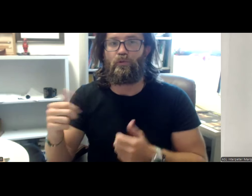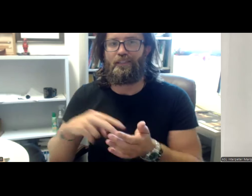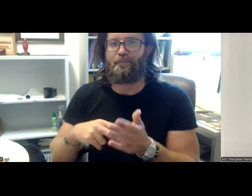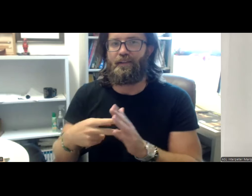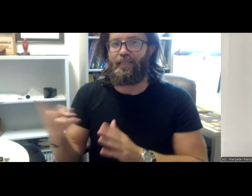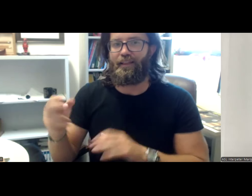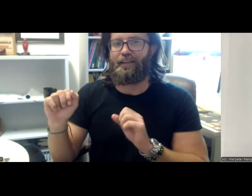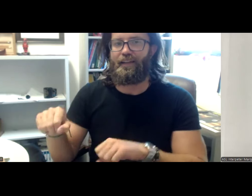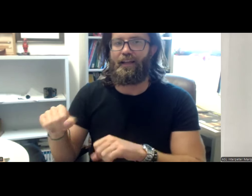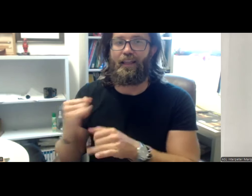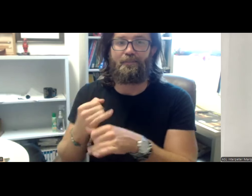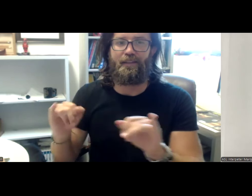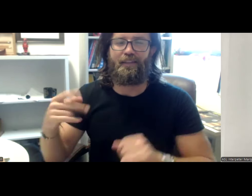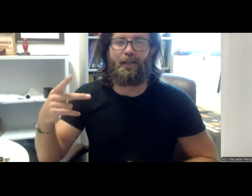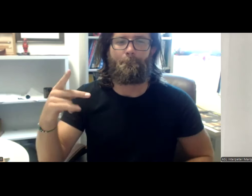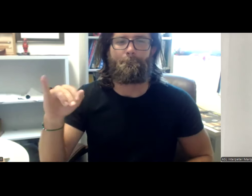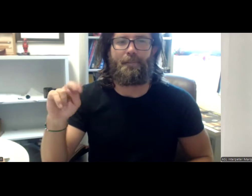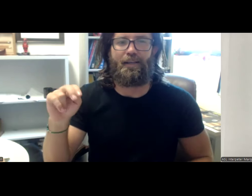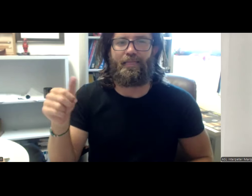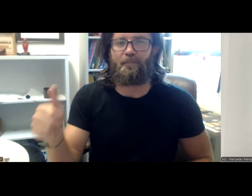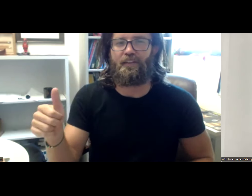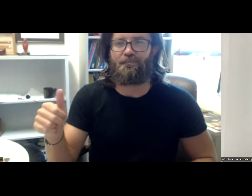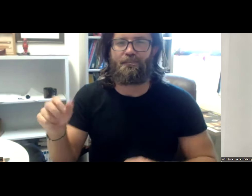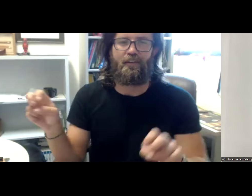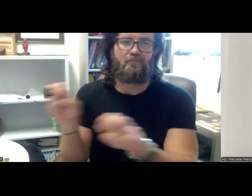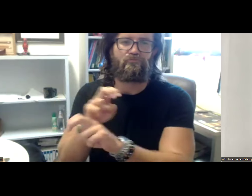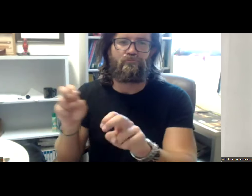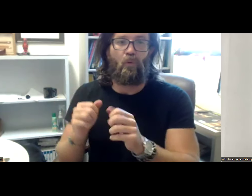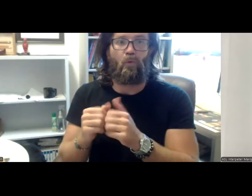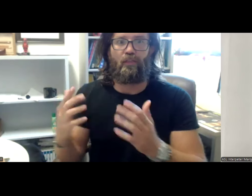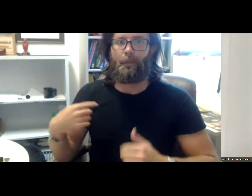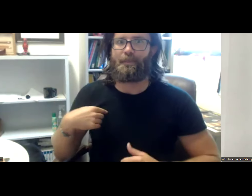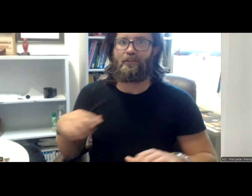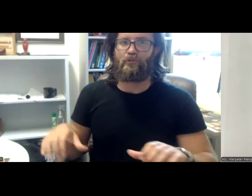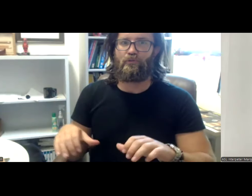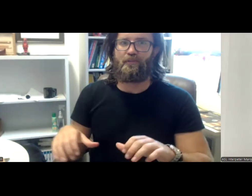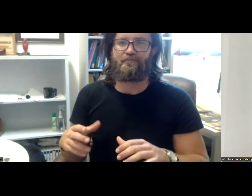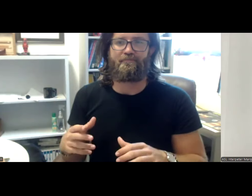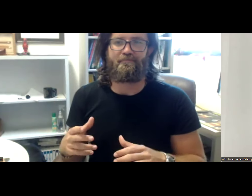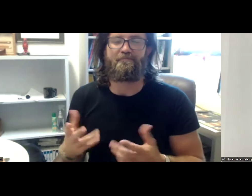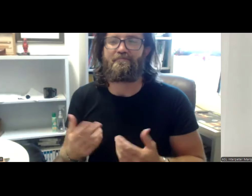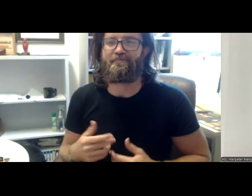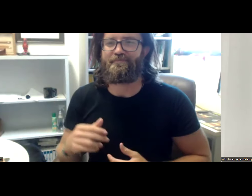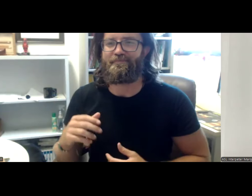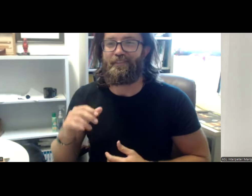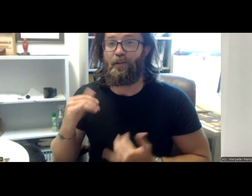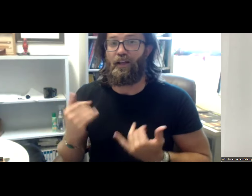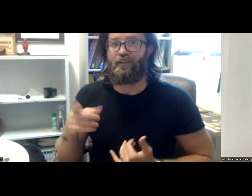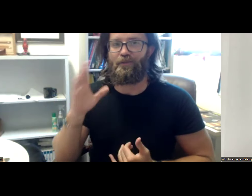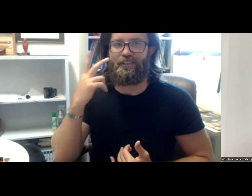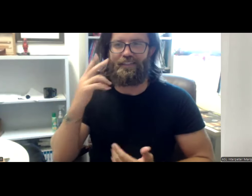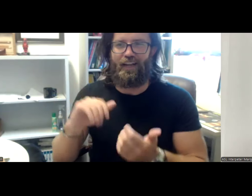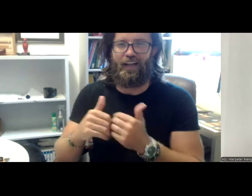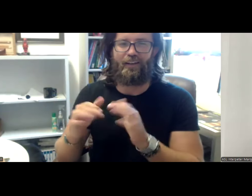position so that they can independently pin whoever they wanted to, or move around